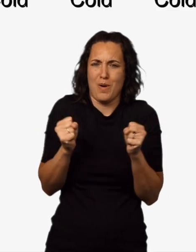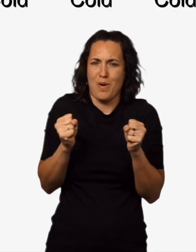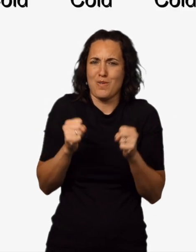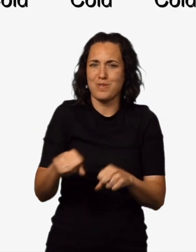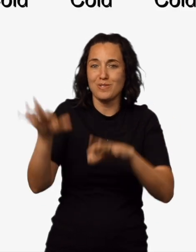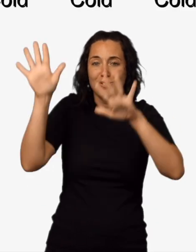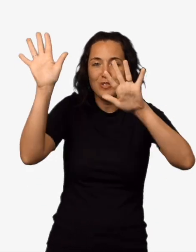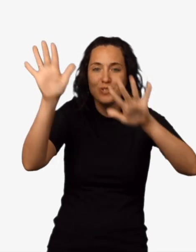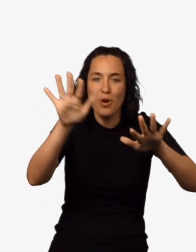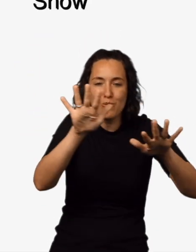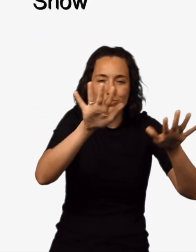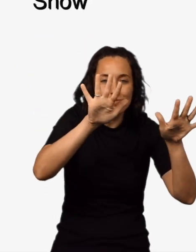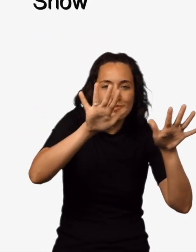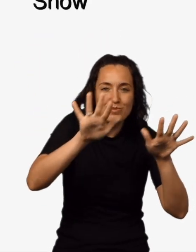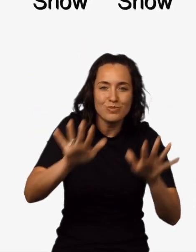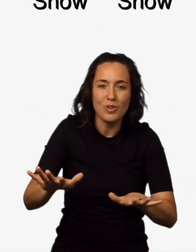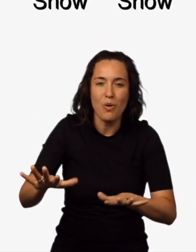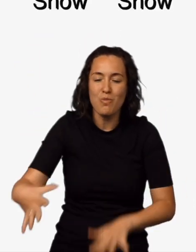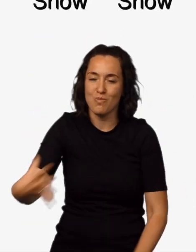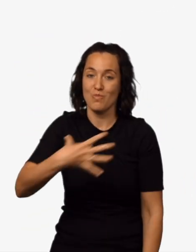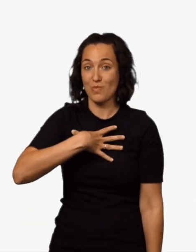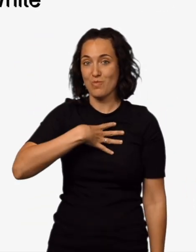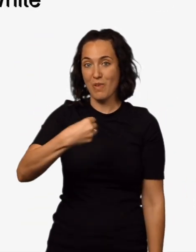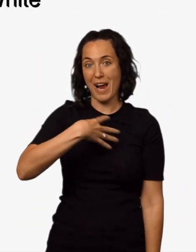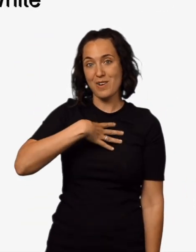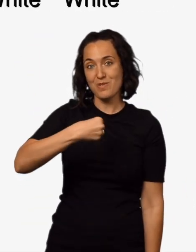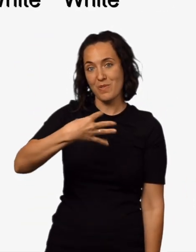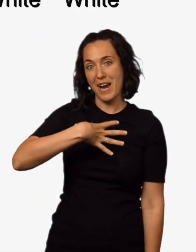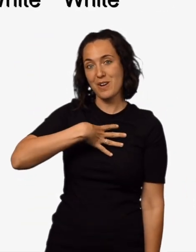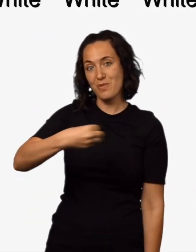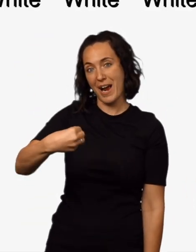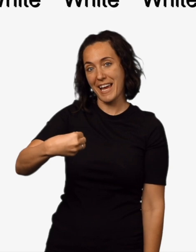cold. Snow, snow, white, white, white.